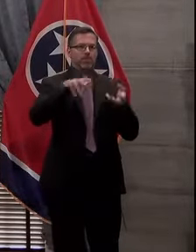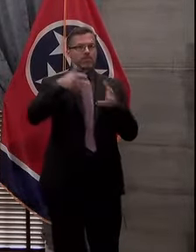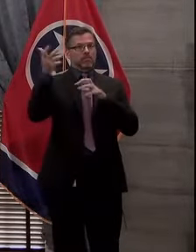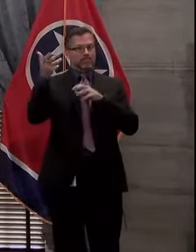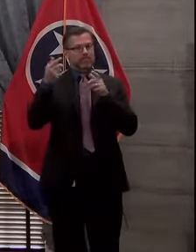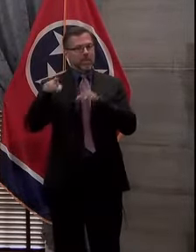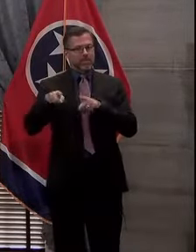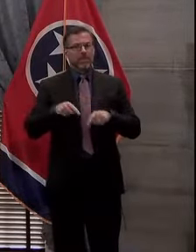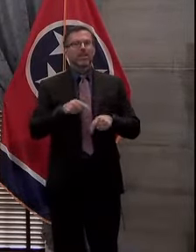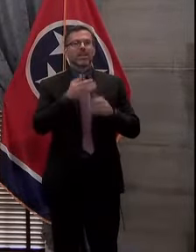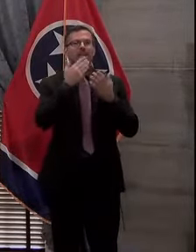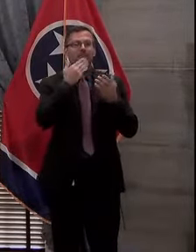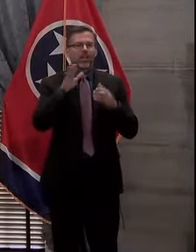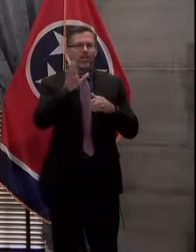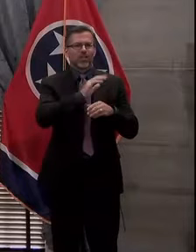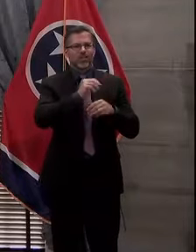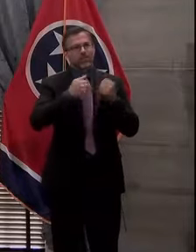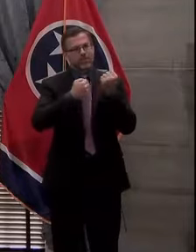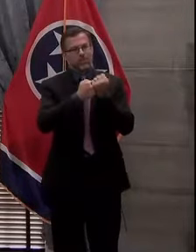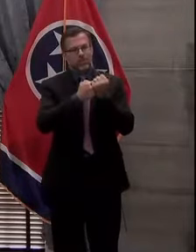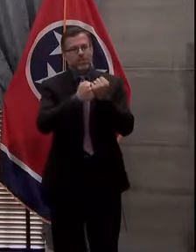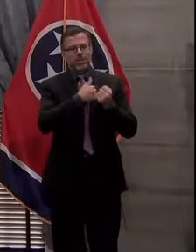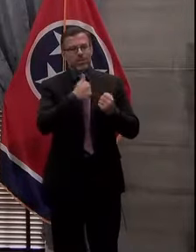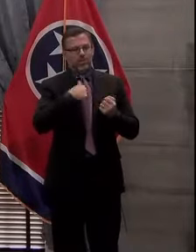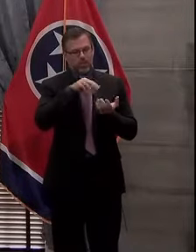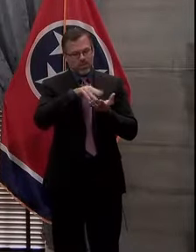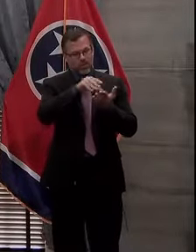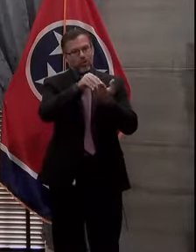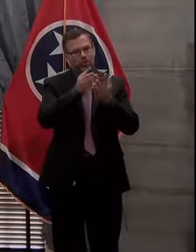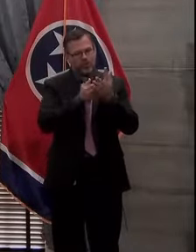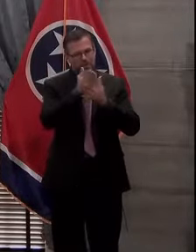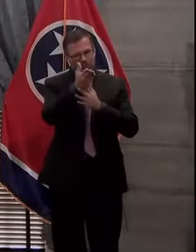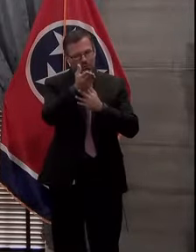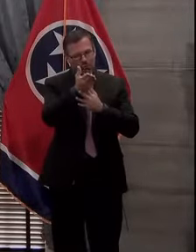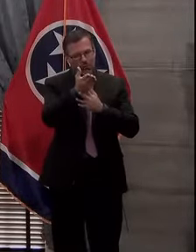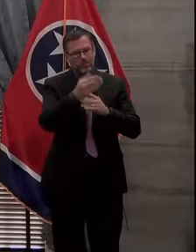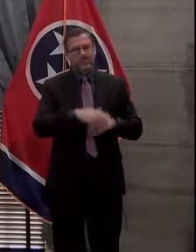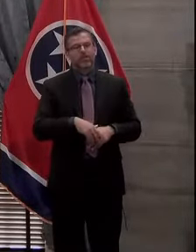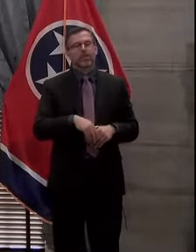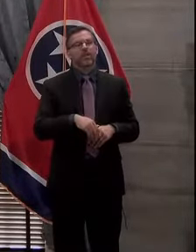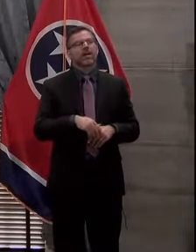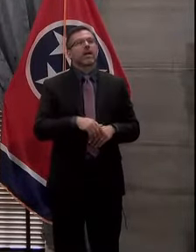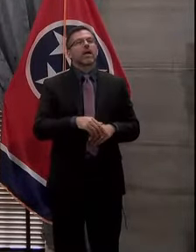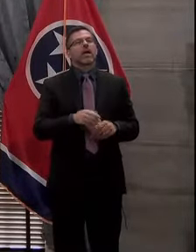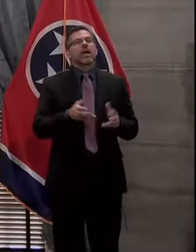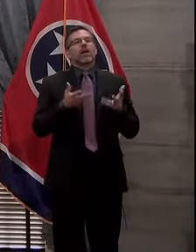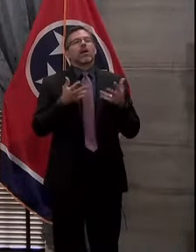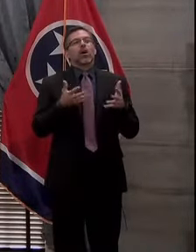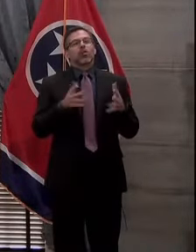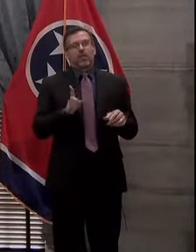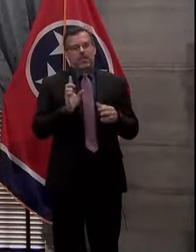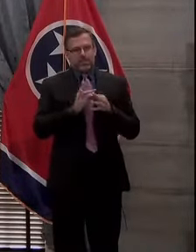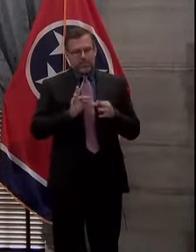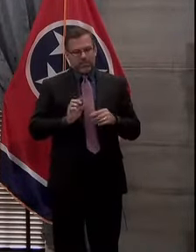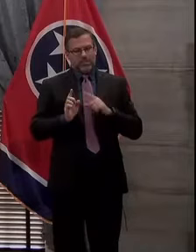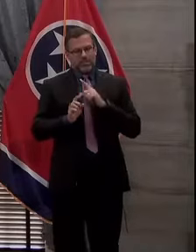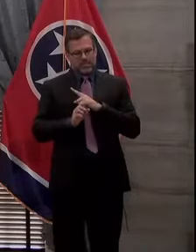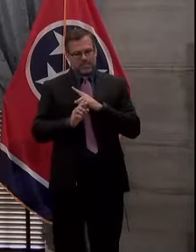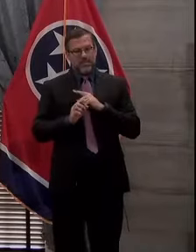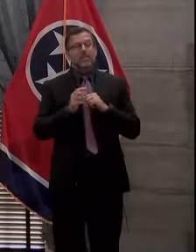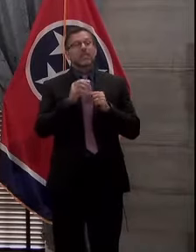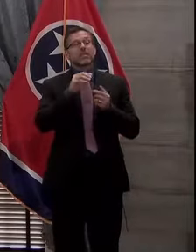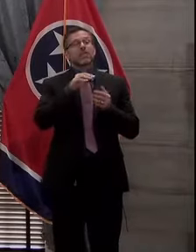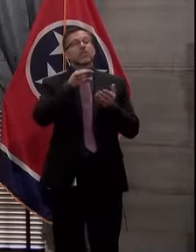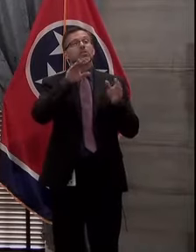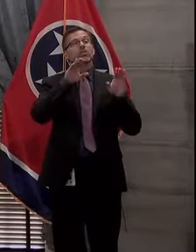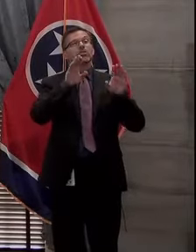support and their patience as we're working through this. You know, as already has been mentioned today, the benefits of in-classroom learning